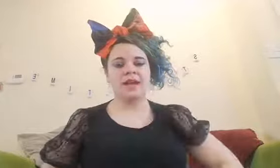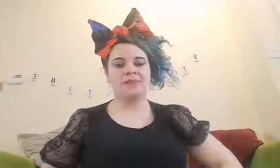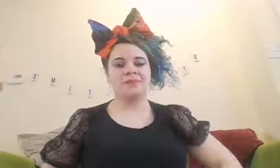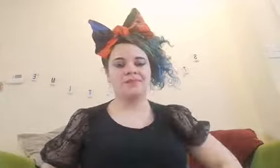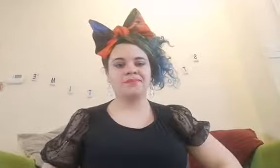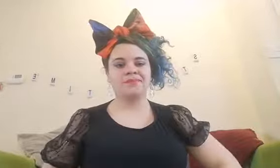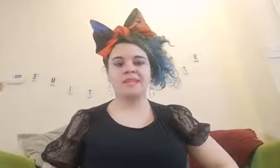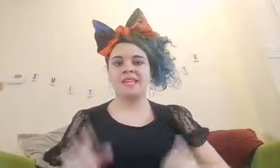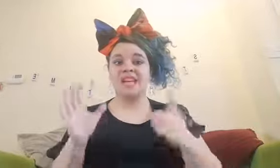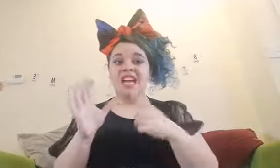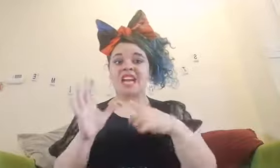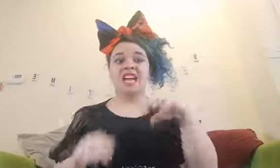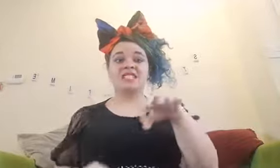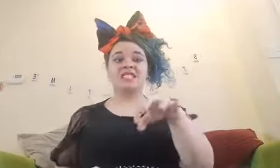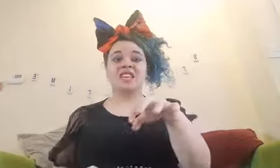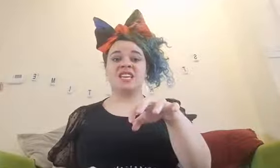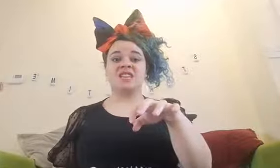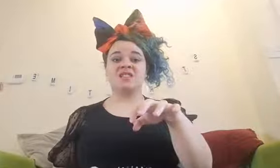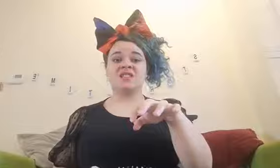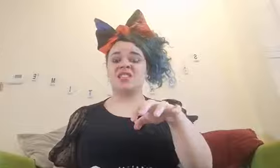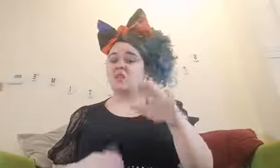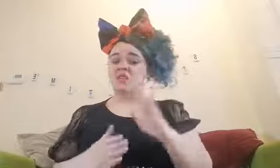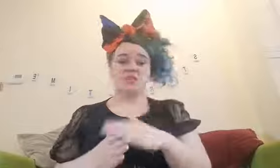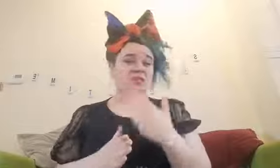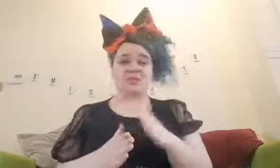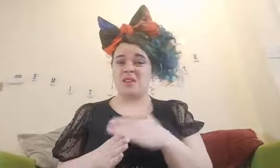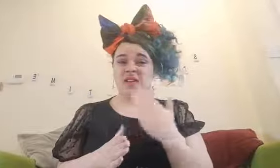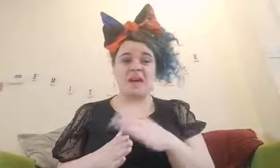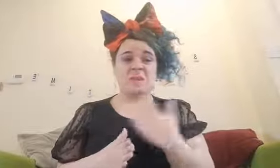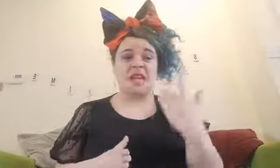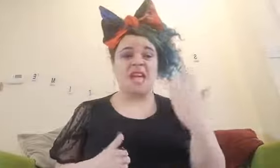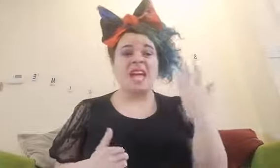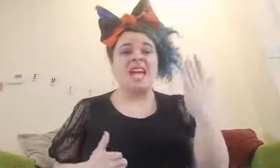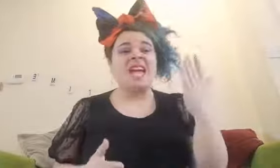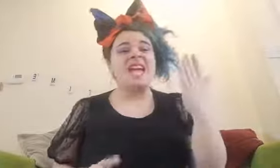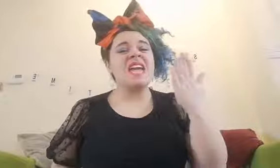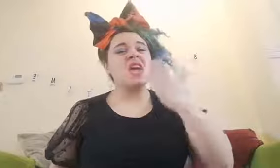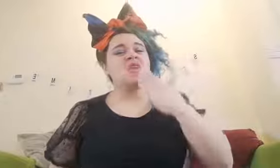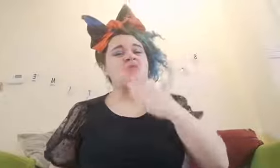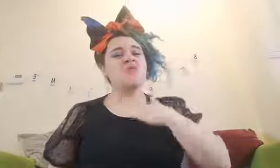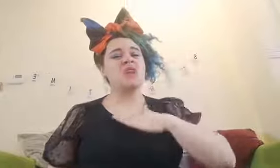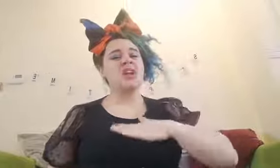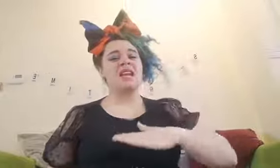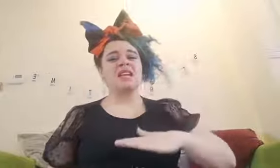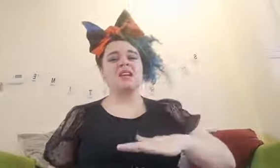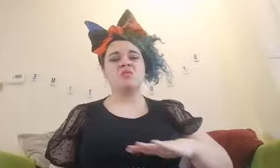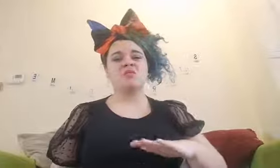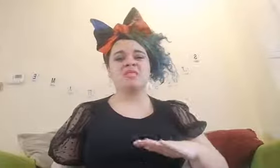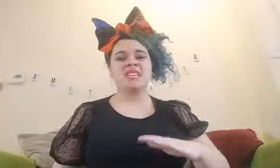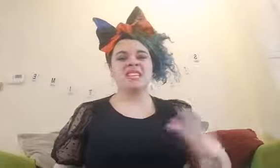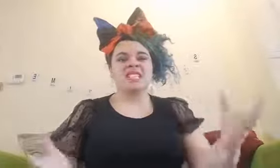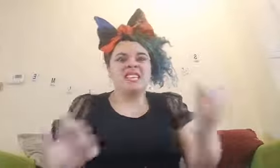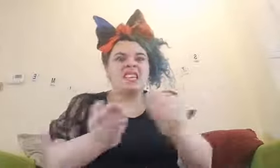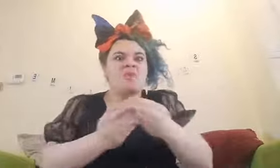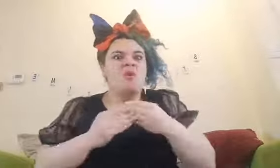Now, Anansi, who wasn't very happy, he really wanted to keep all